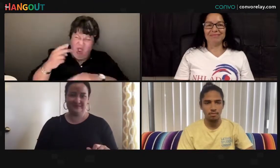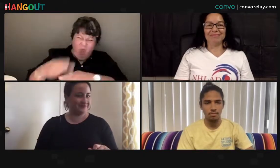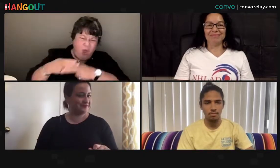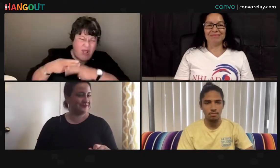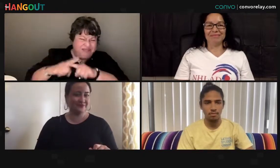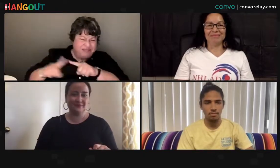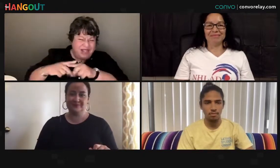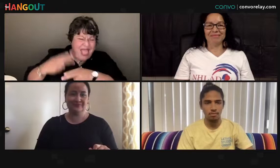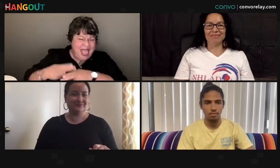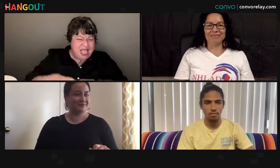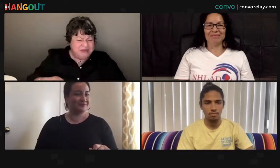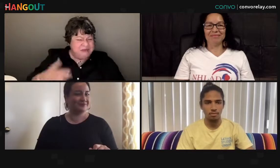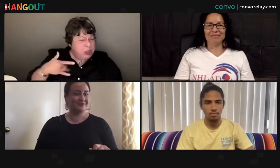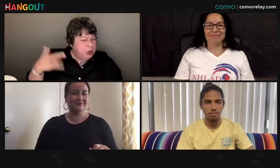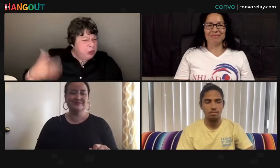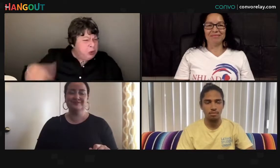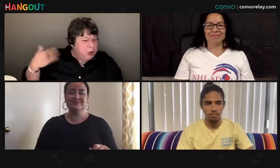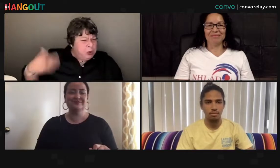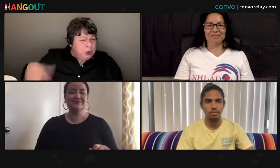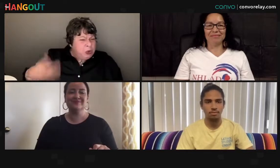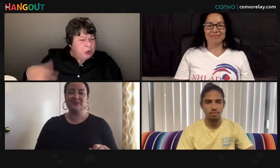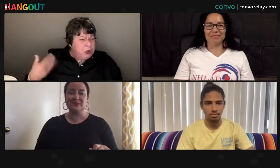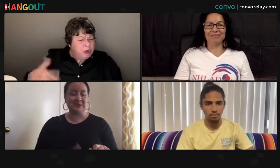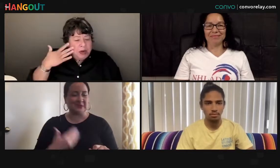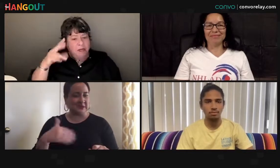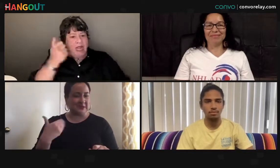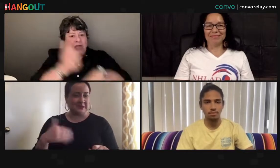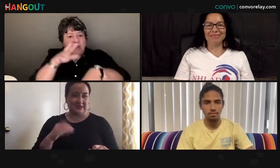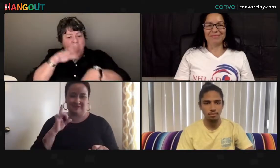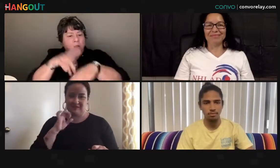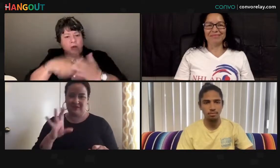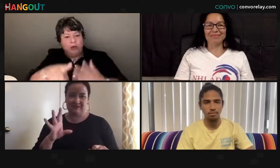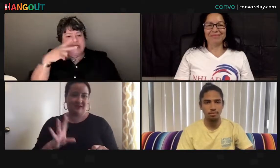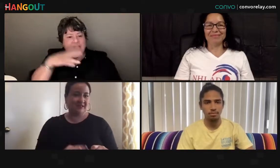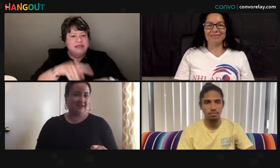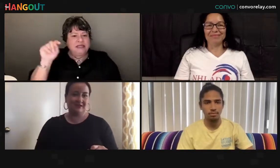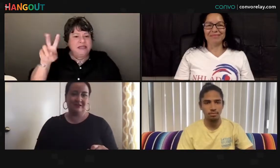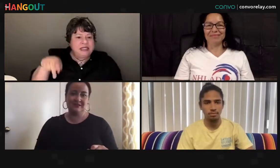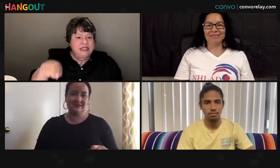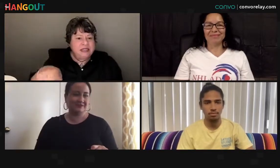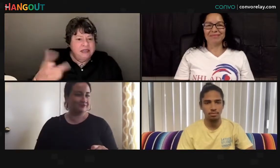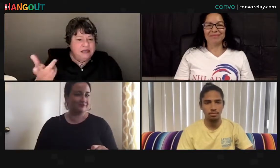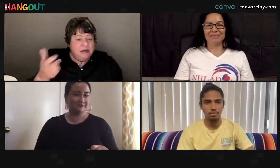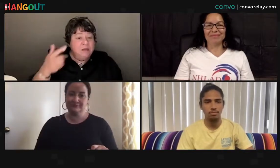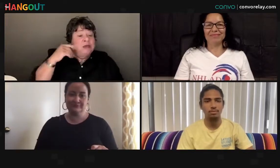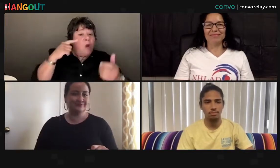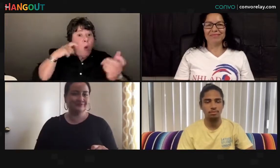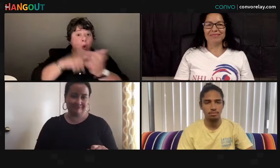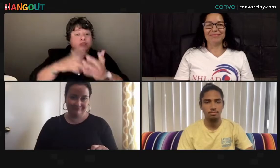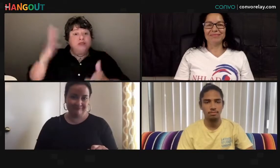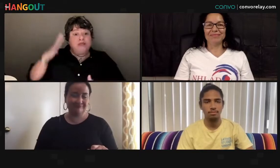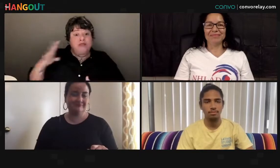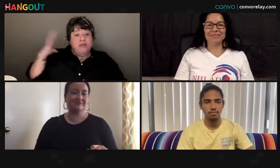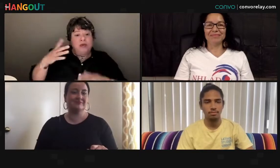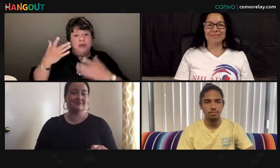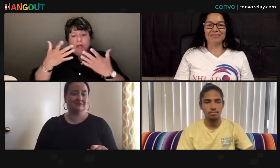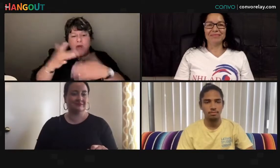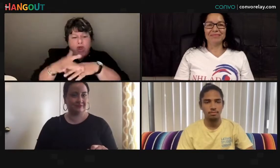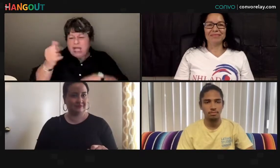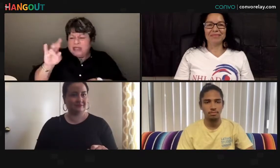getting called different names. And I'm just like, wow, how derogatory is that? It's based on Wow, what you that's see on awful. TV. And I've noticed